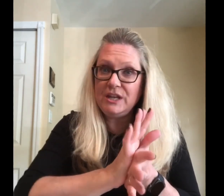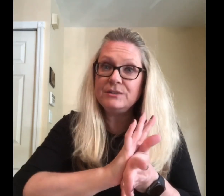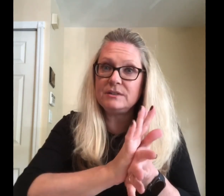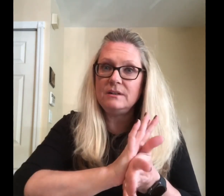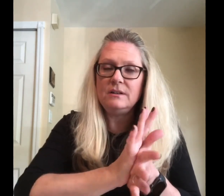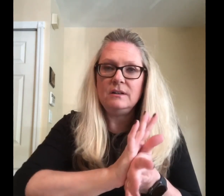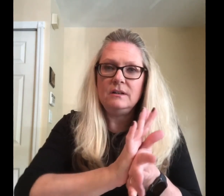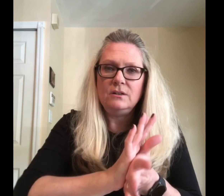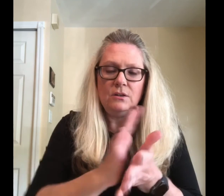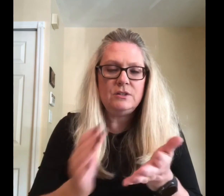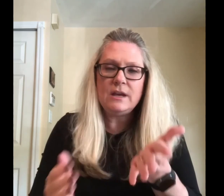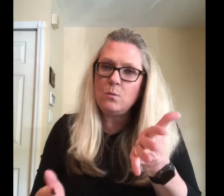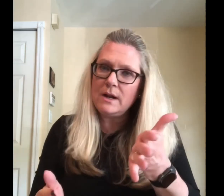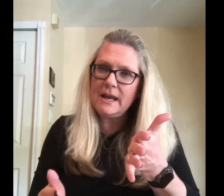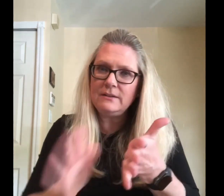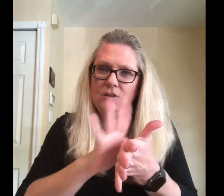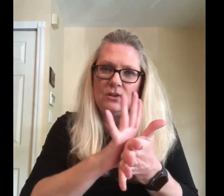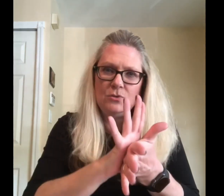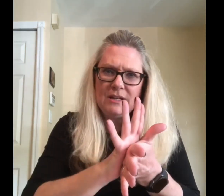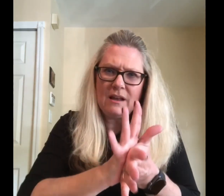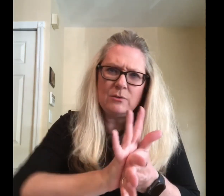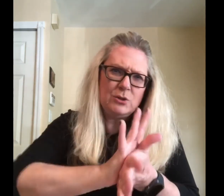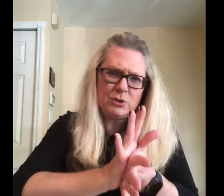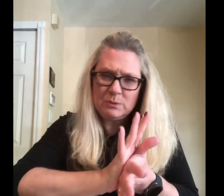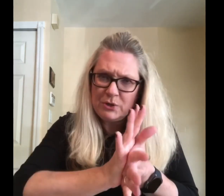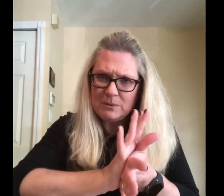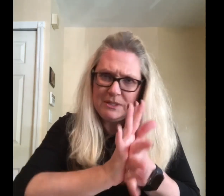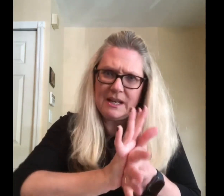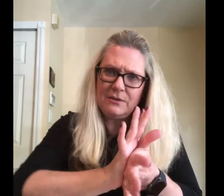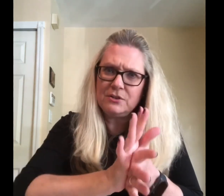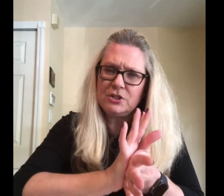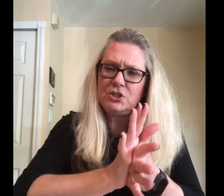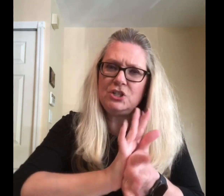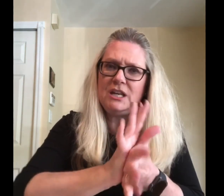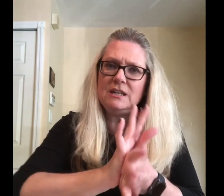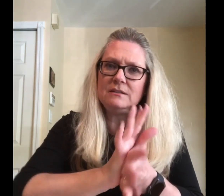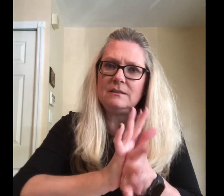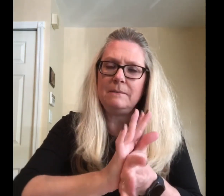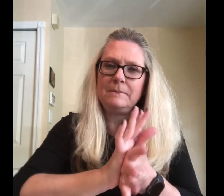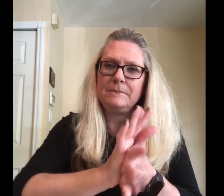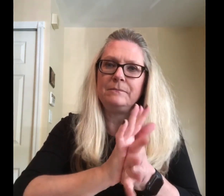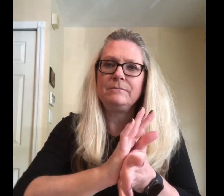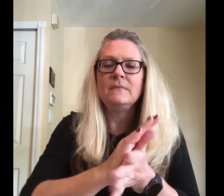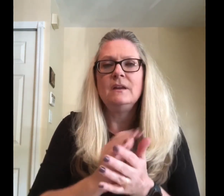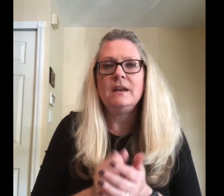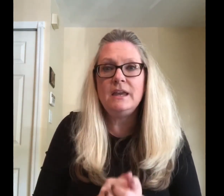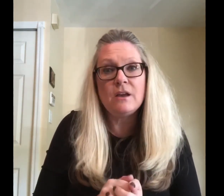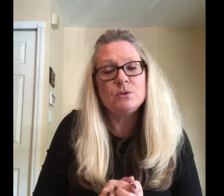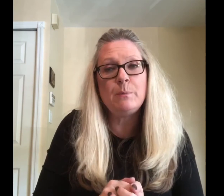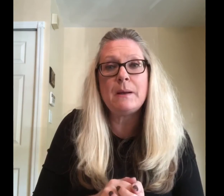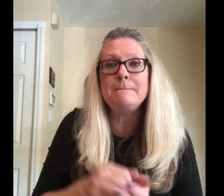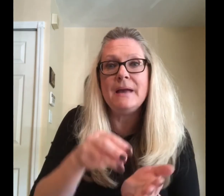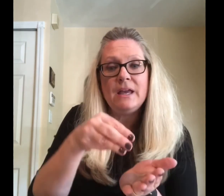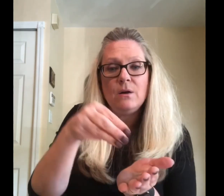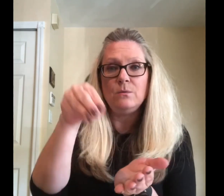Cheese. You take one hand and then you take the other and you smush them together. Cheese. He also put mayo, which is